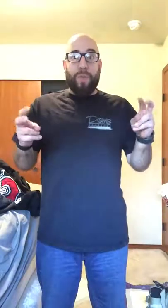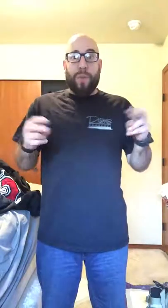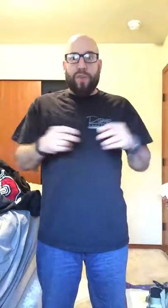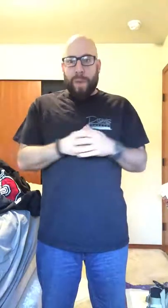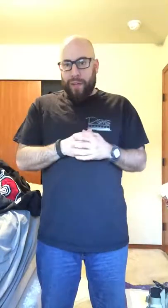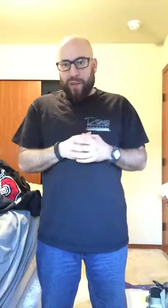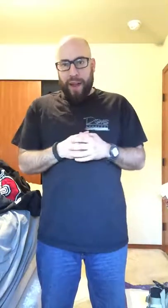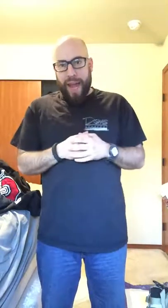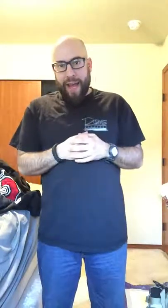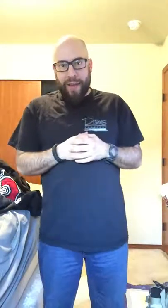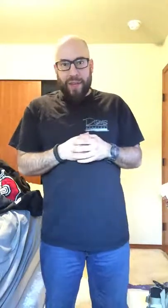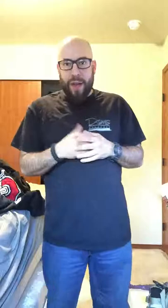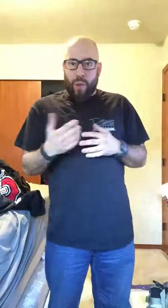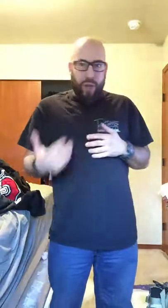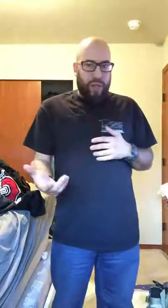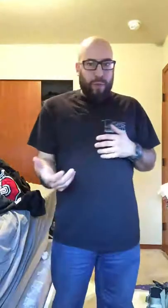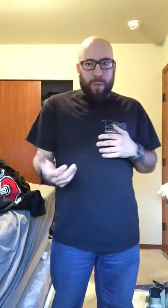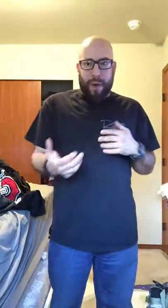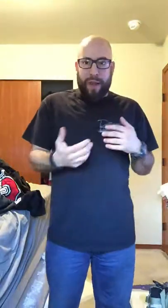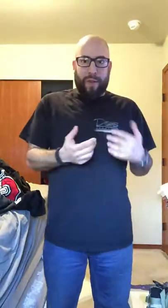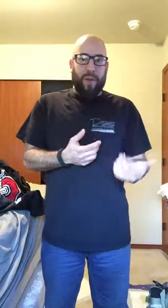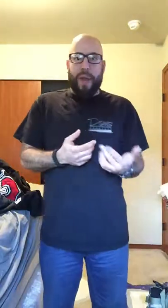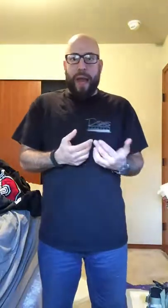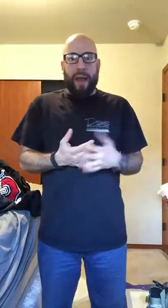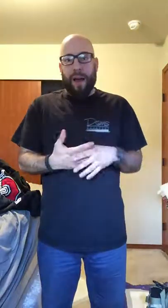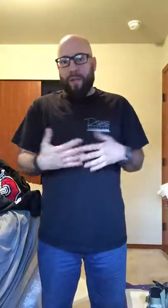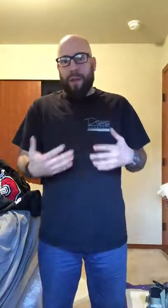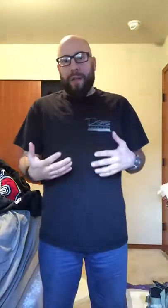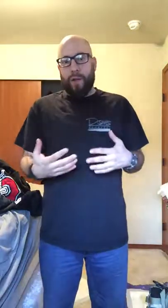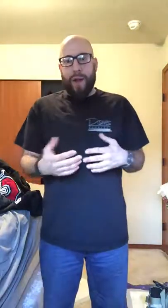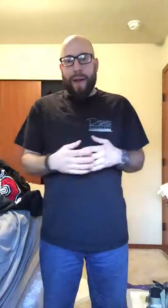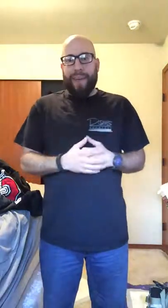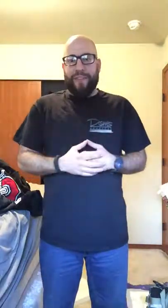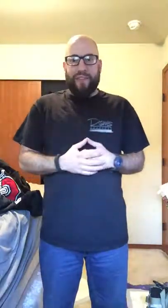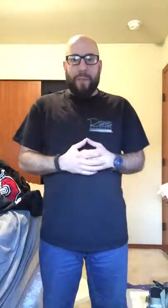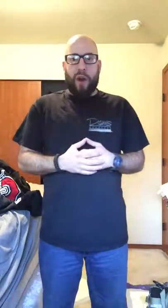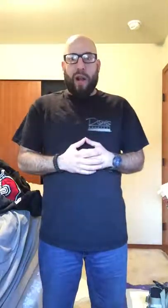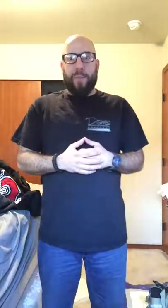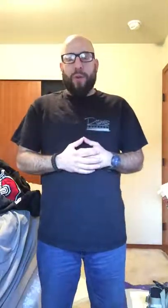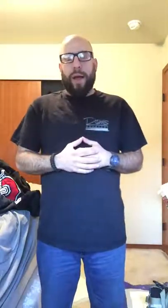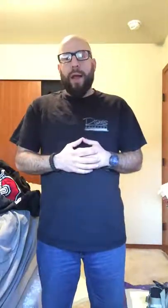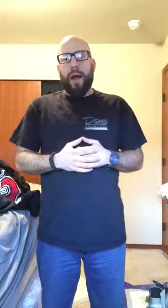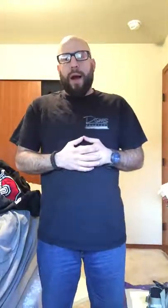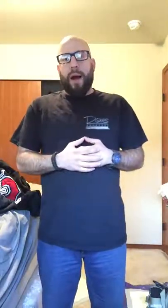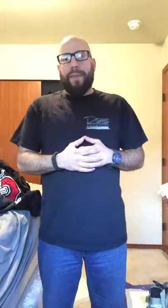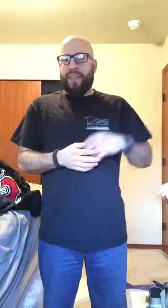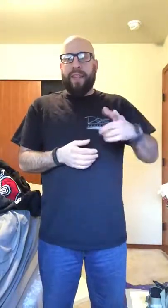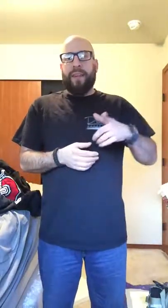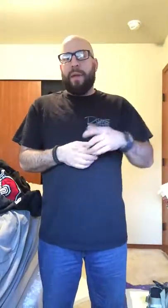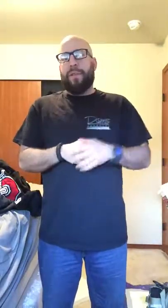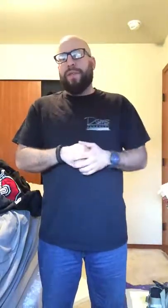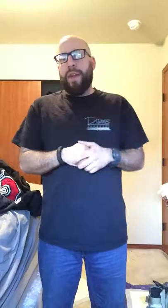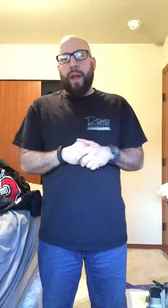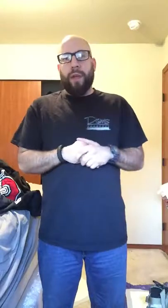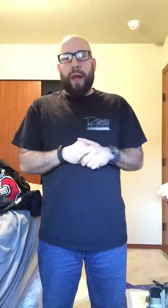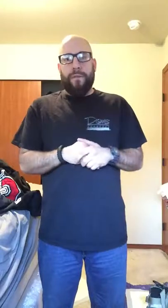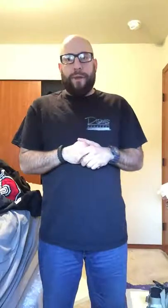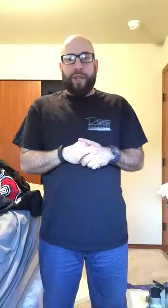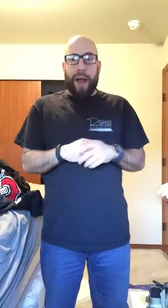Bowl specials on handguns. What the Super Bowl has to do with a handgun, I really don't know. I guess it's just a marketing ploy. But since I did my first video, a lot of first-time